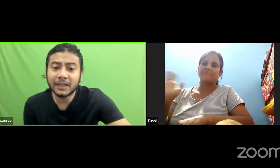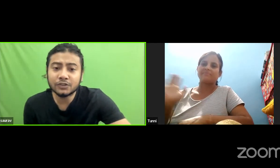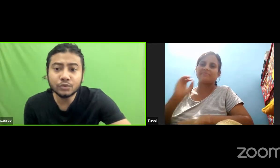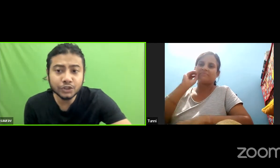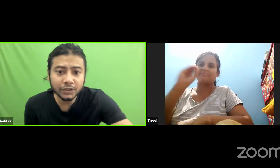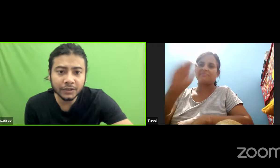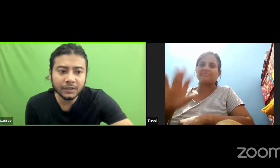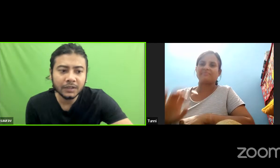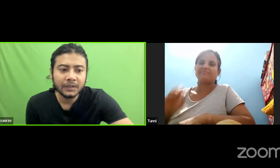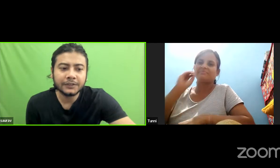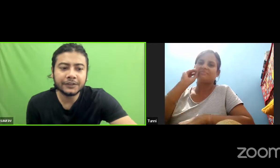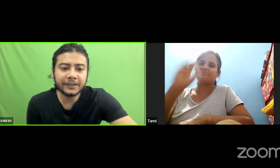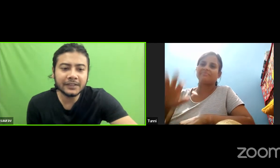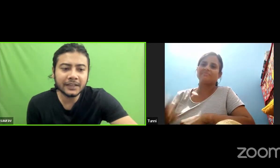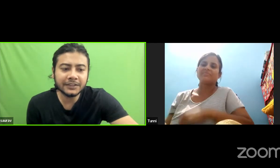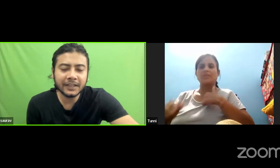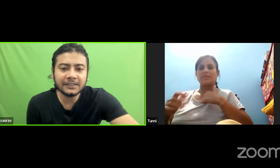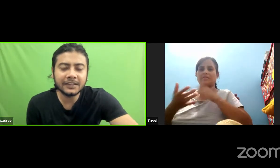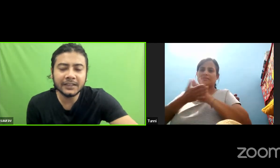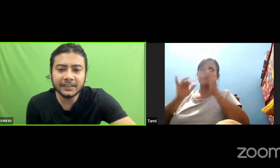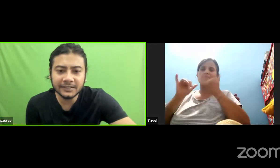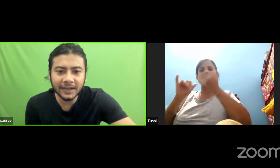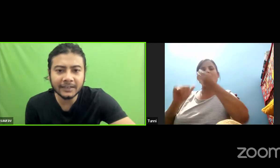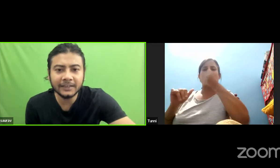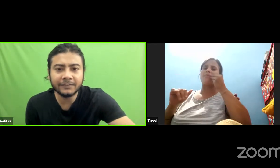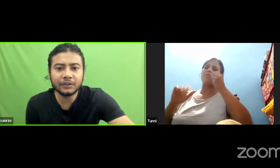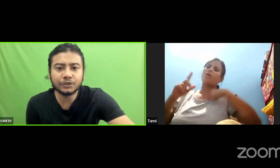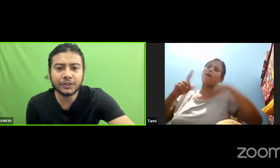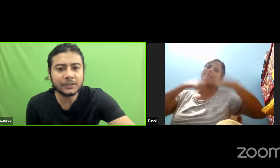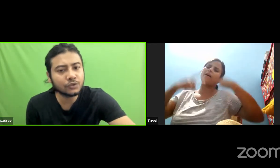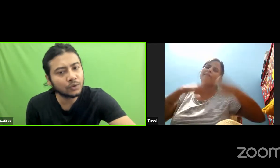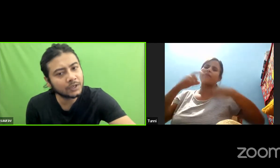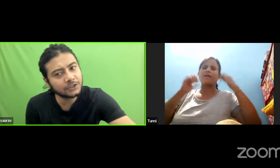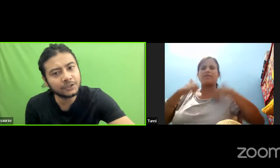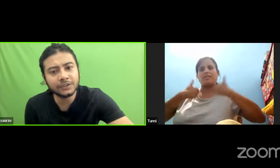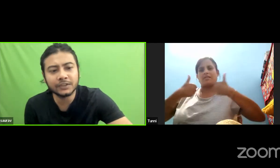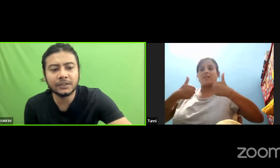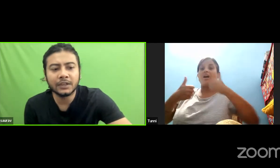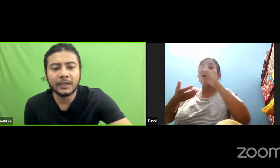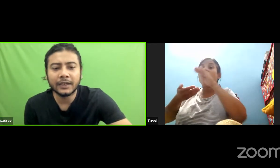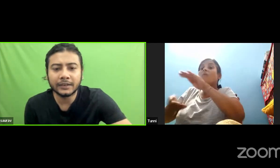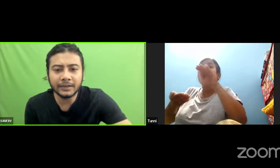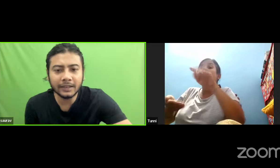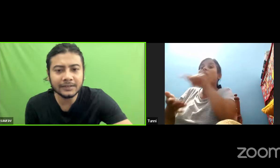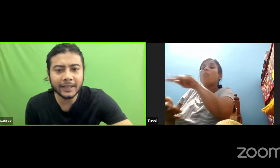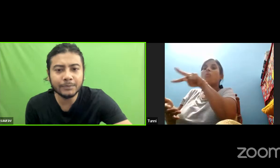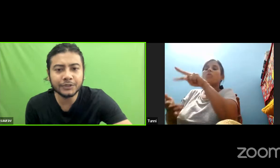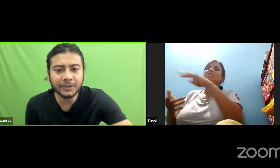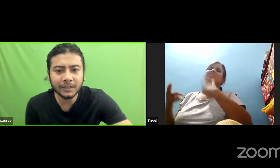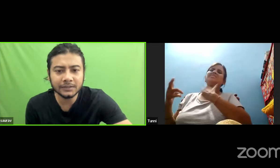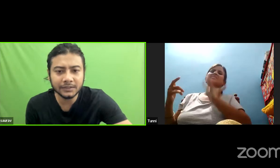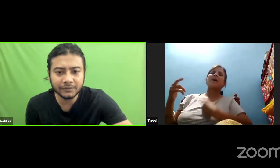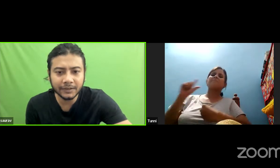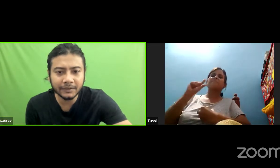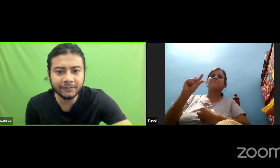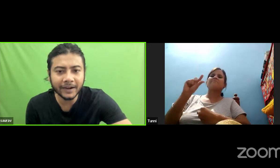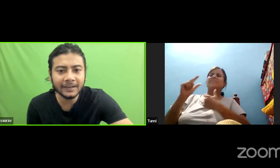has 2 children, she feels that she gets really distracted, even though she has told her children. It doesn't help. She doesn't find